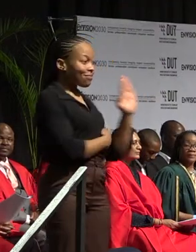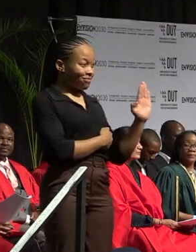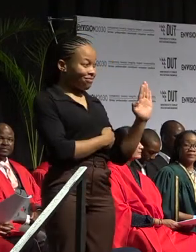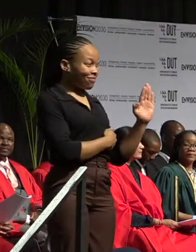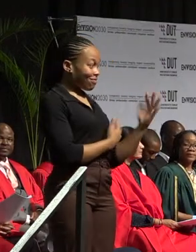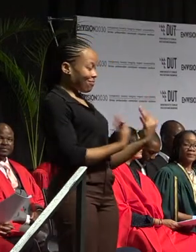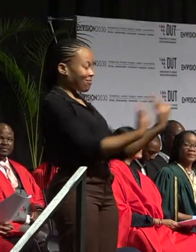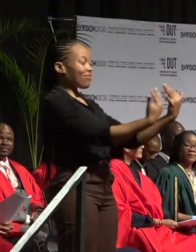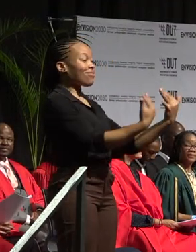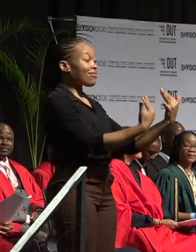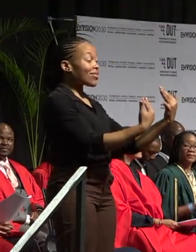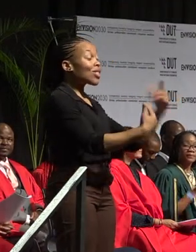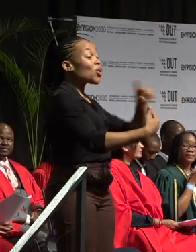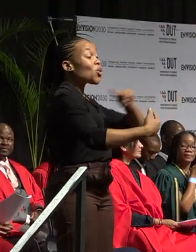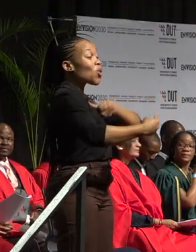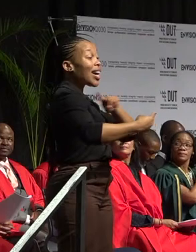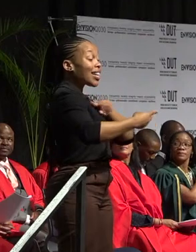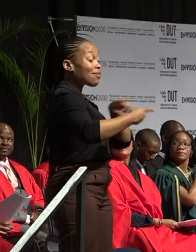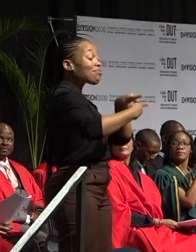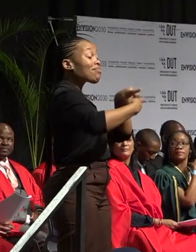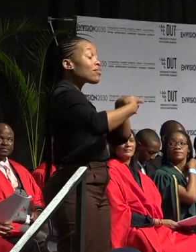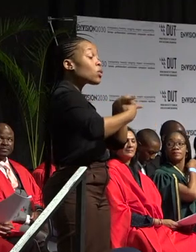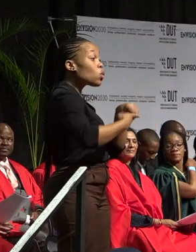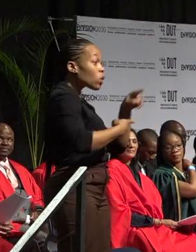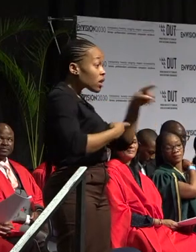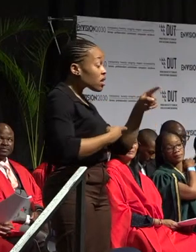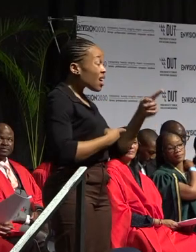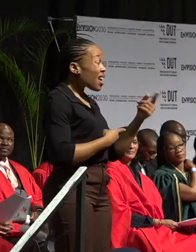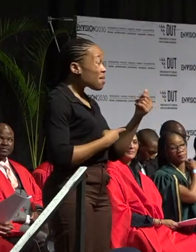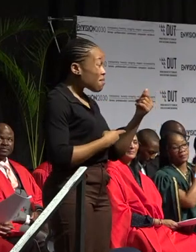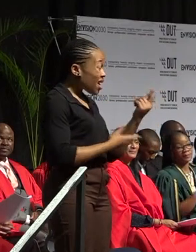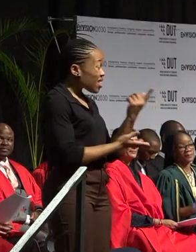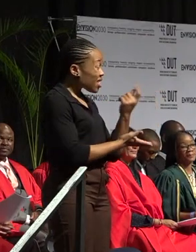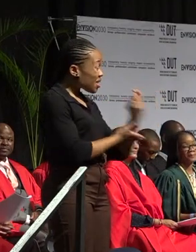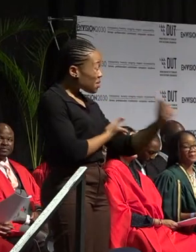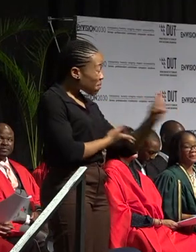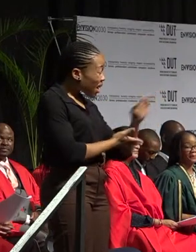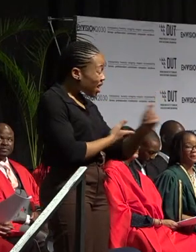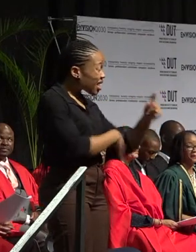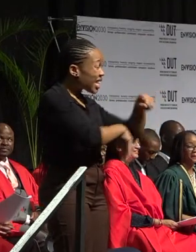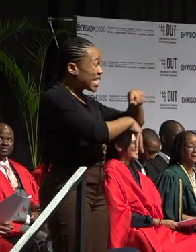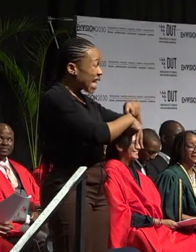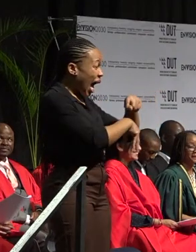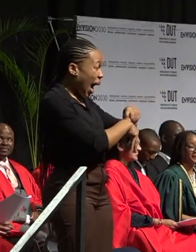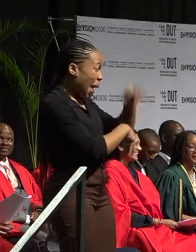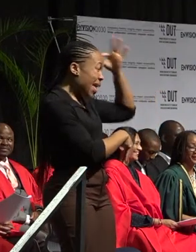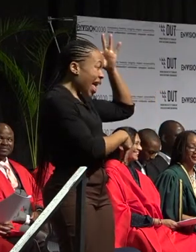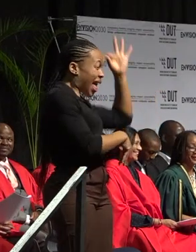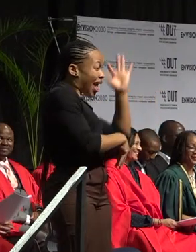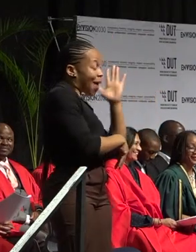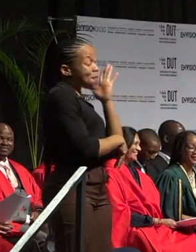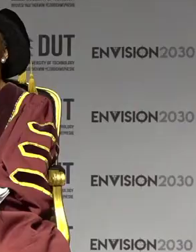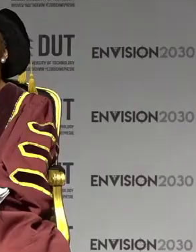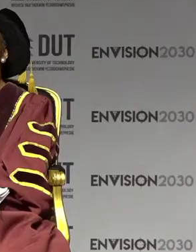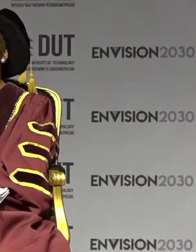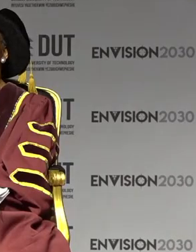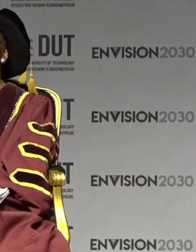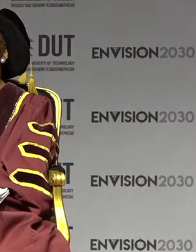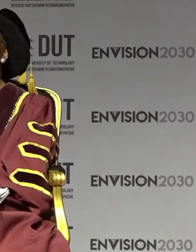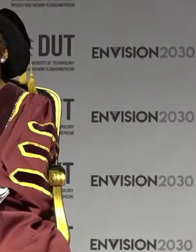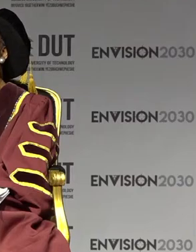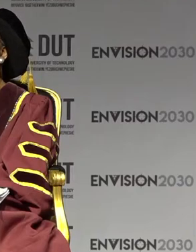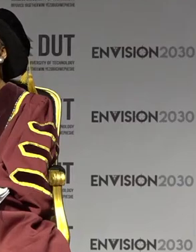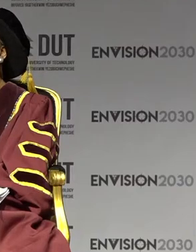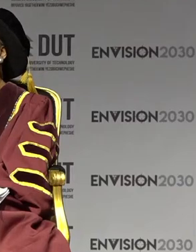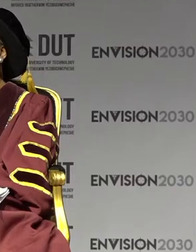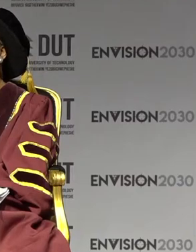Two reasons. One, you spent a lot of money and time on your hair, your makeup. I mean, you're looking good, right? This